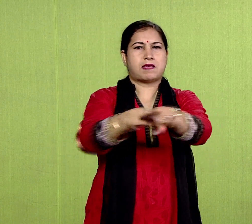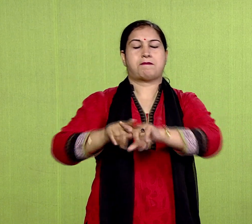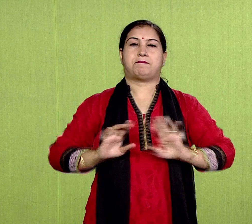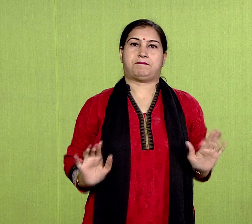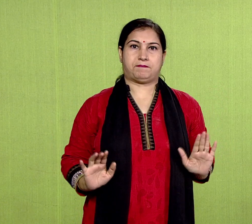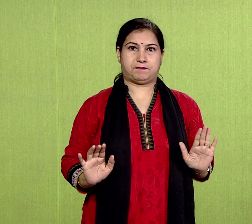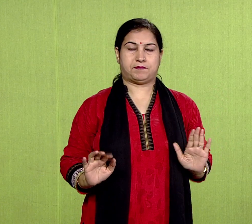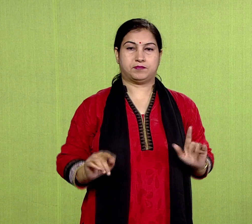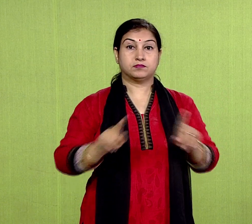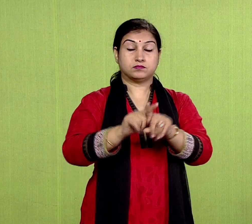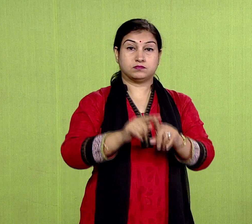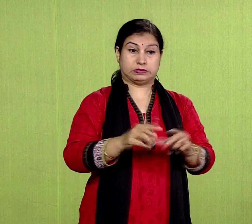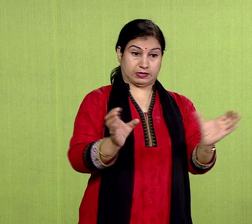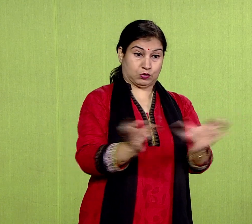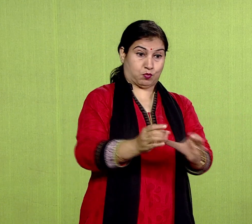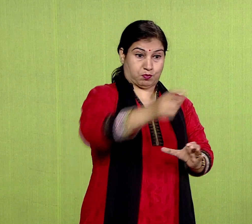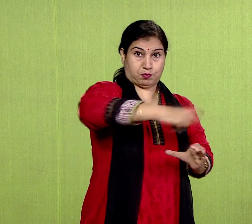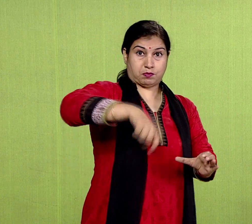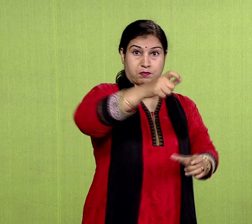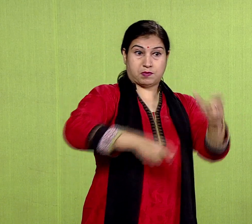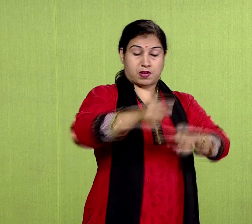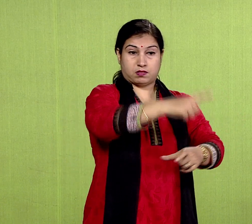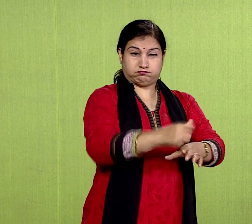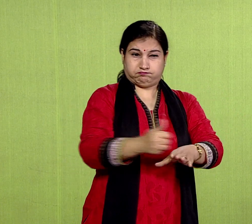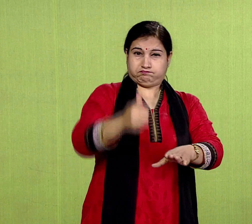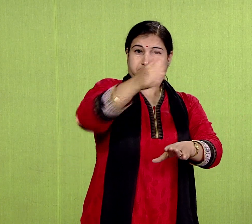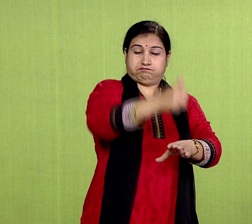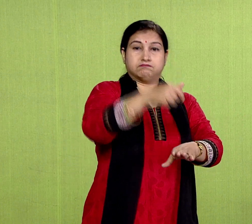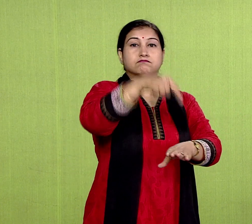The chief of the tribe was called Raja,